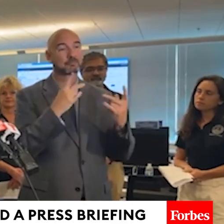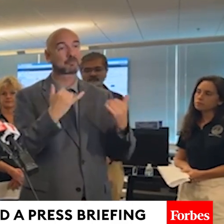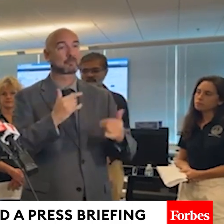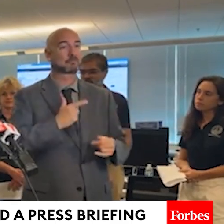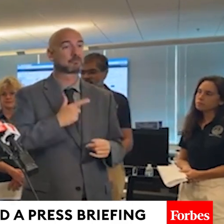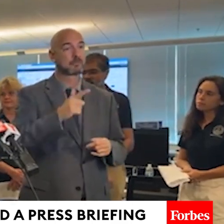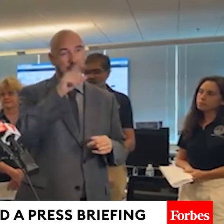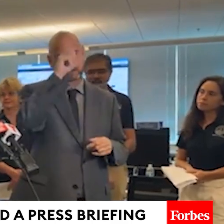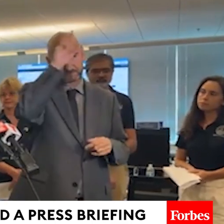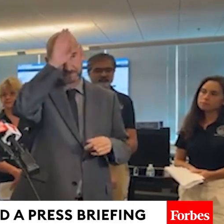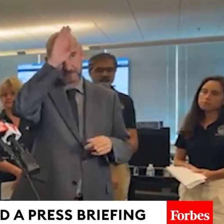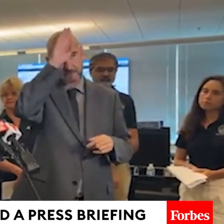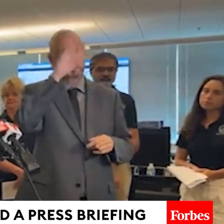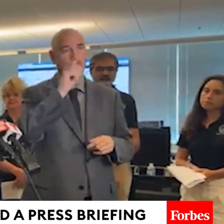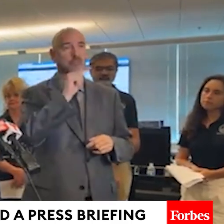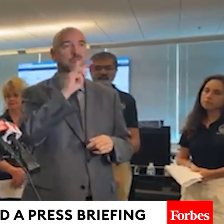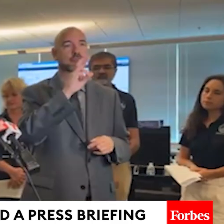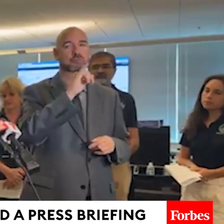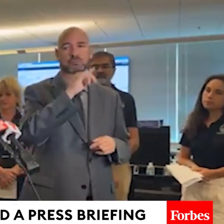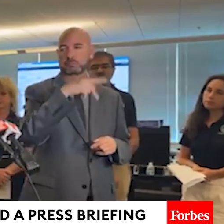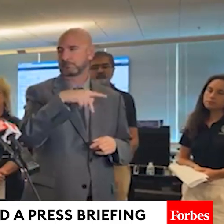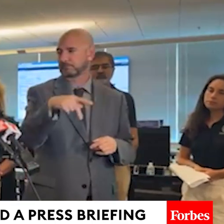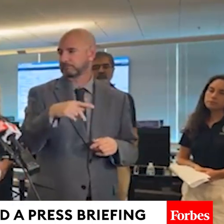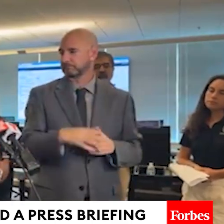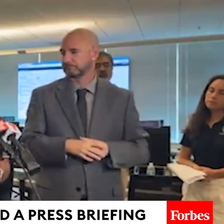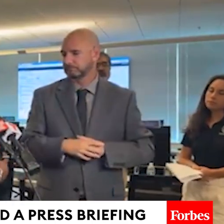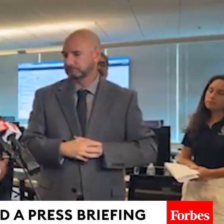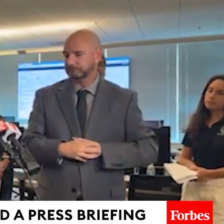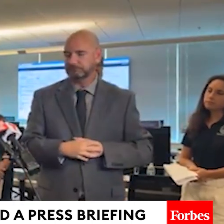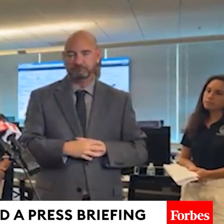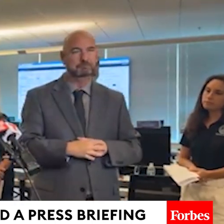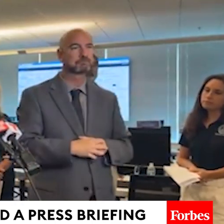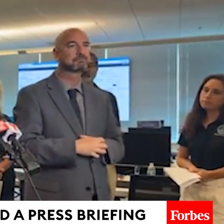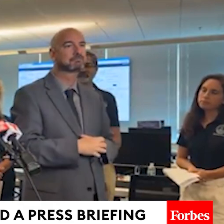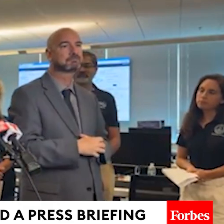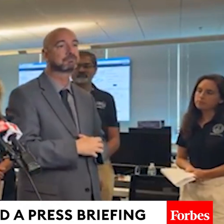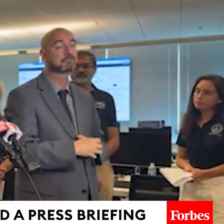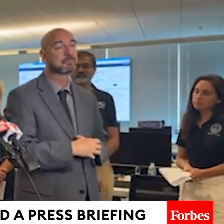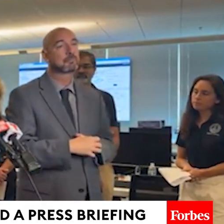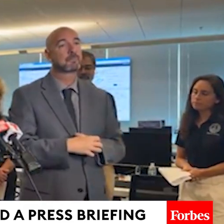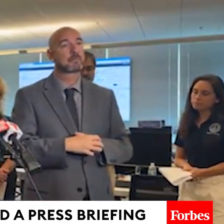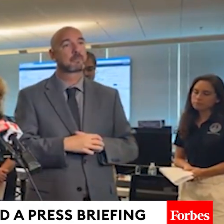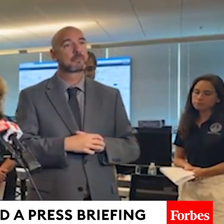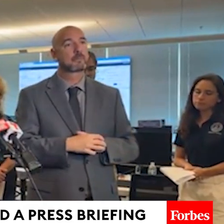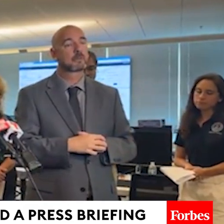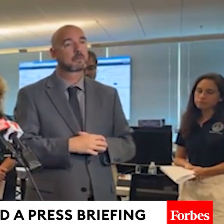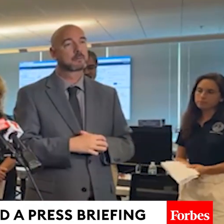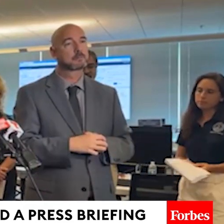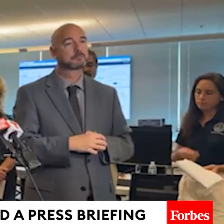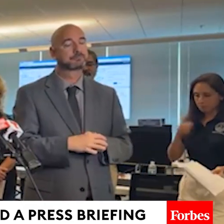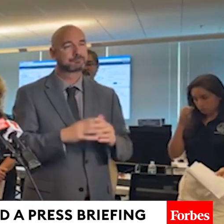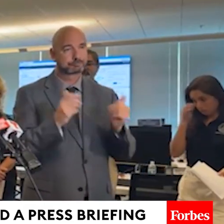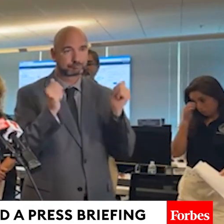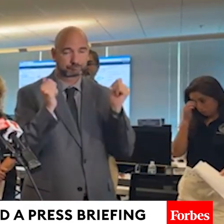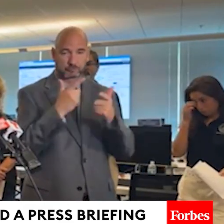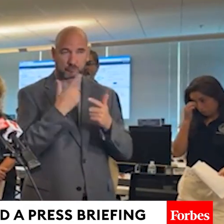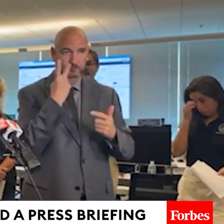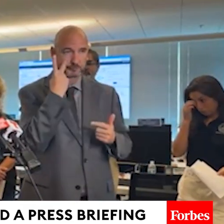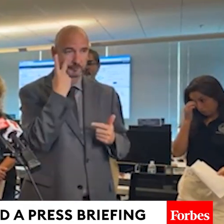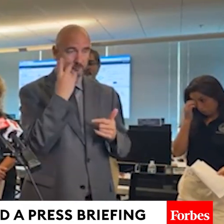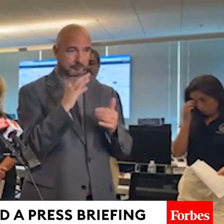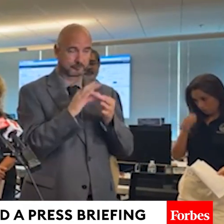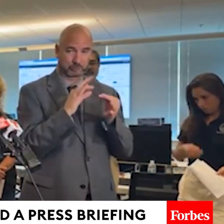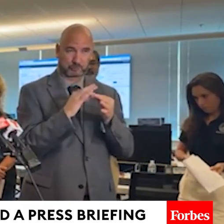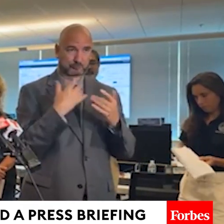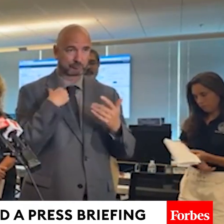Barbara Tripp. Thank you, Chief. As everyone see, the message here is to, even though